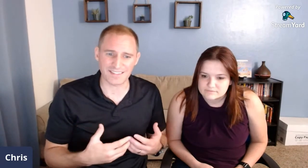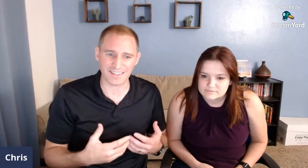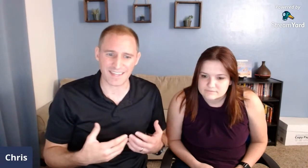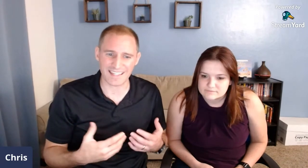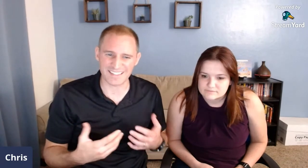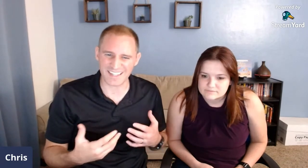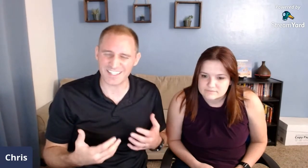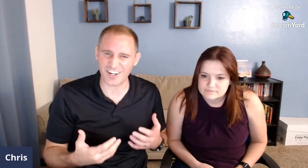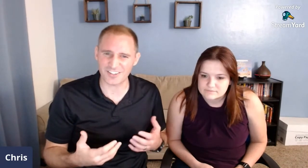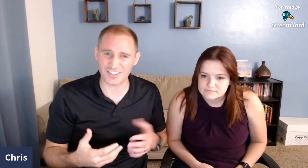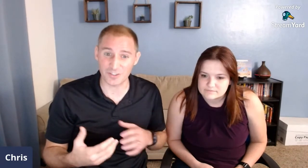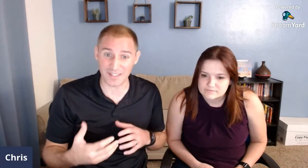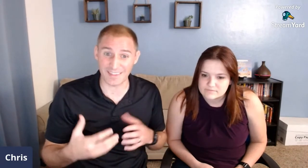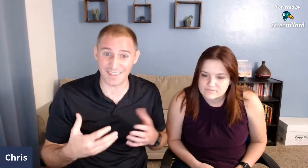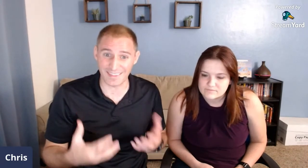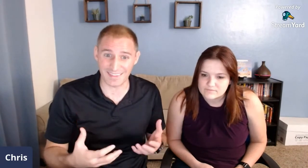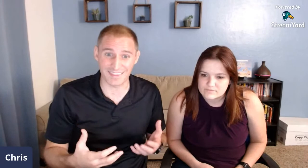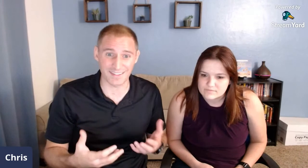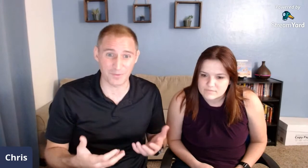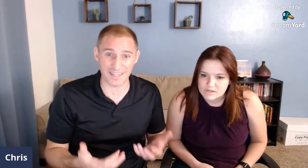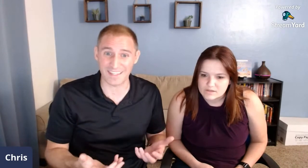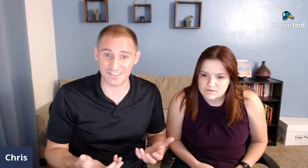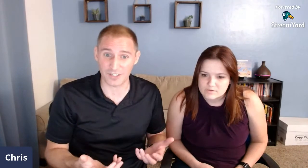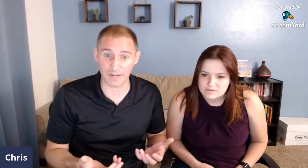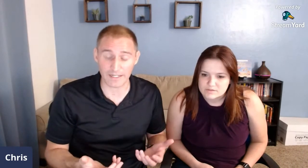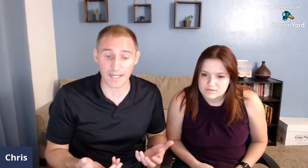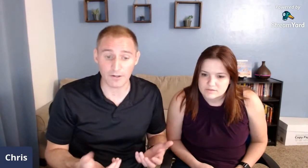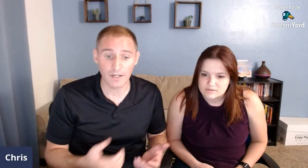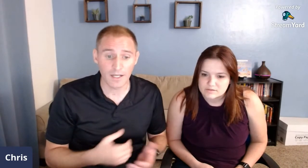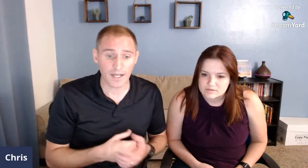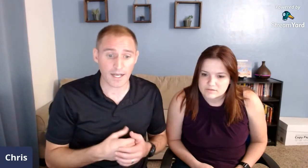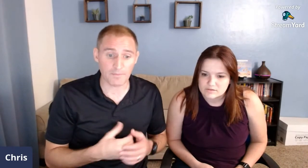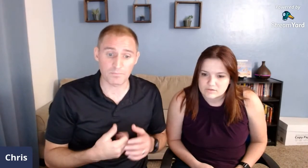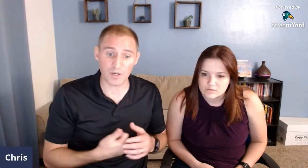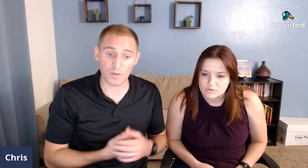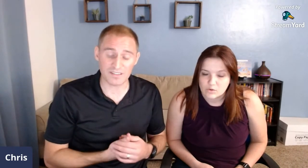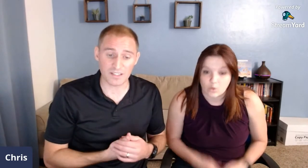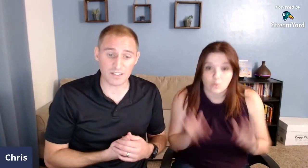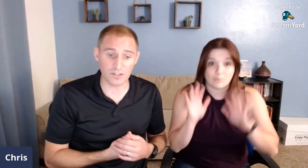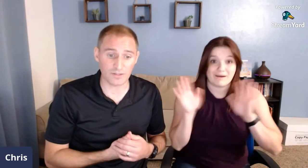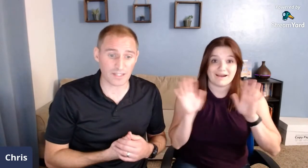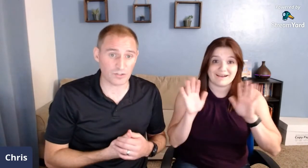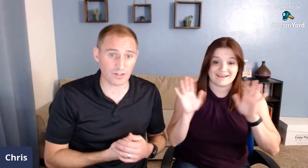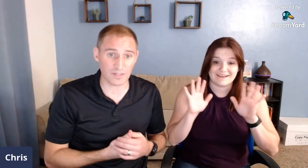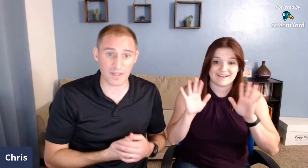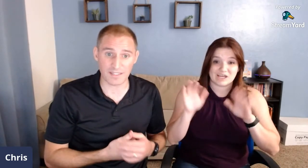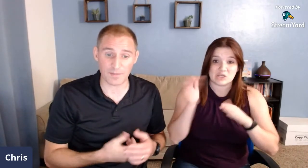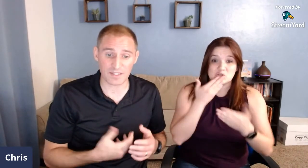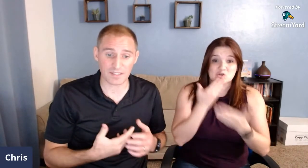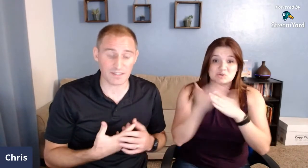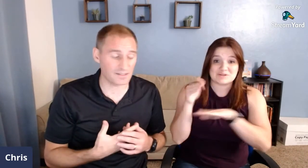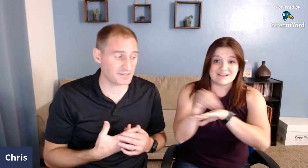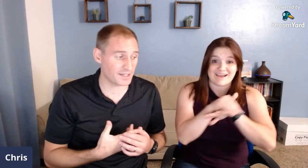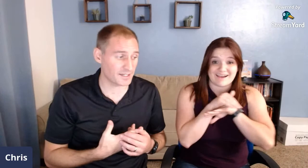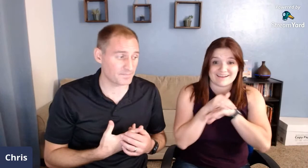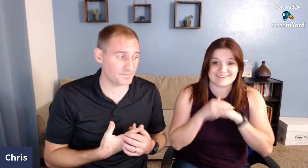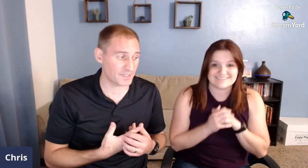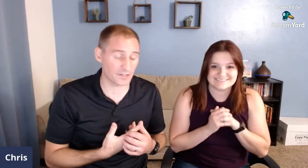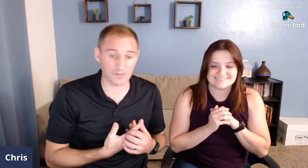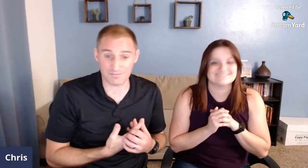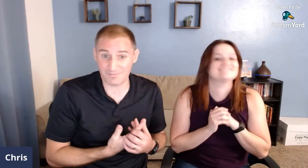lot of things like that. And it's kind of hard to do in the way things are right now. But ways that you can do that during the pandemic is,